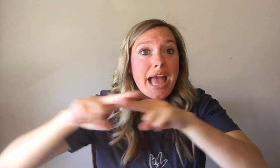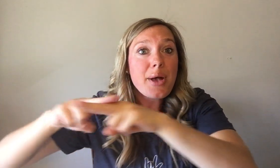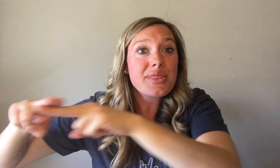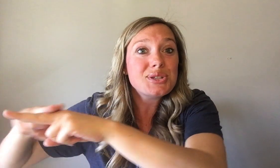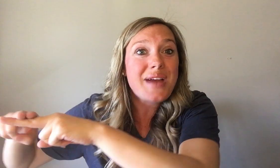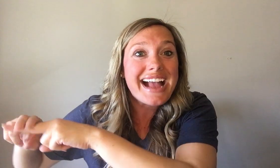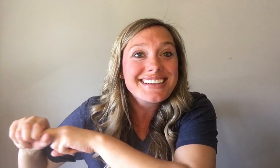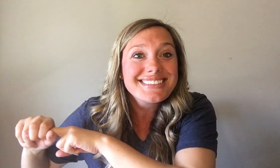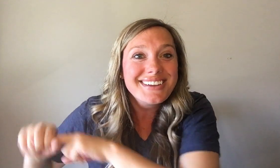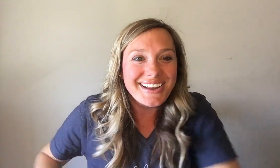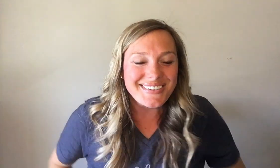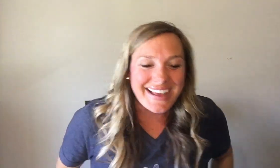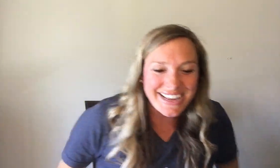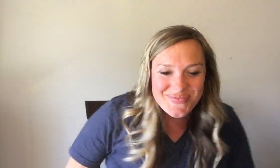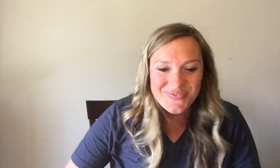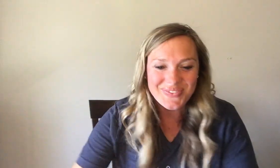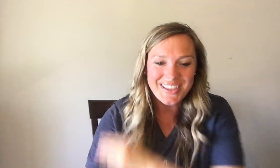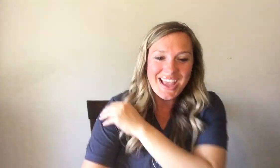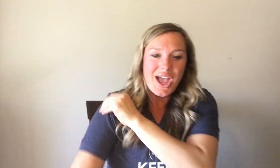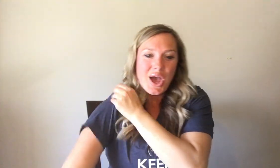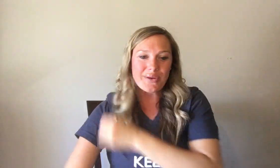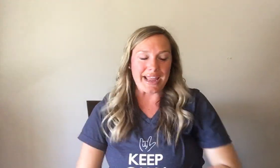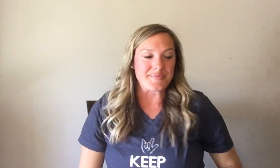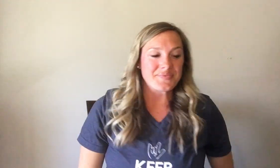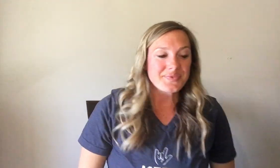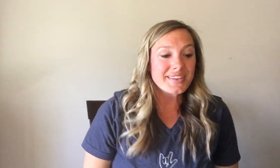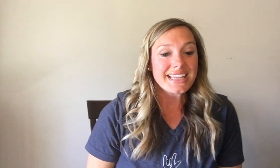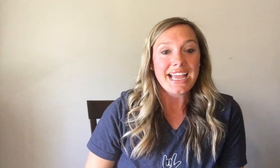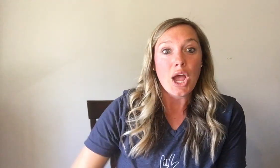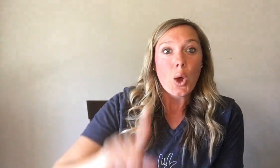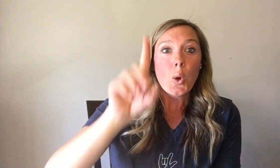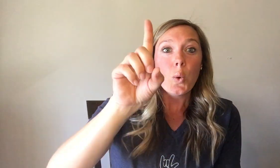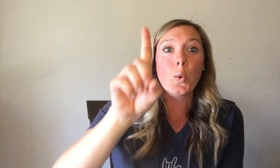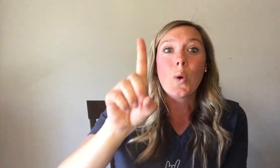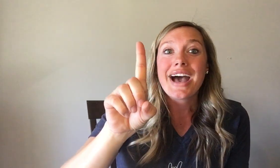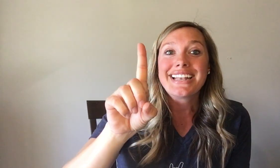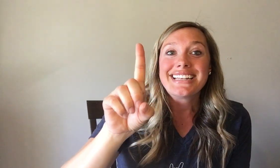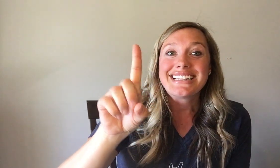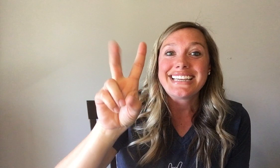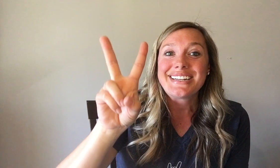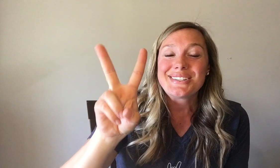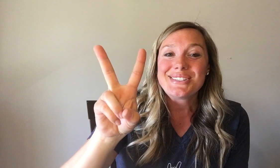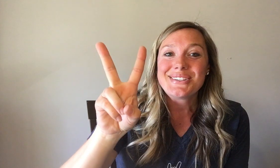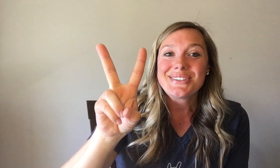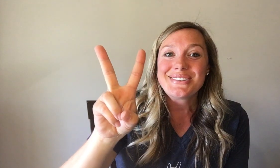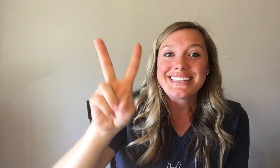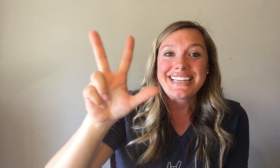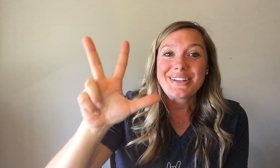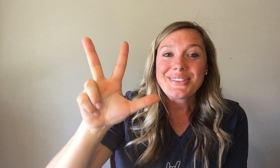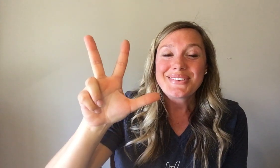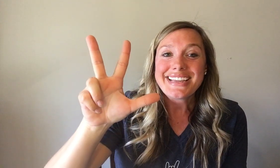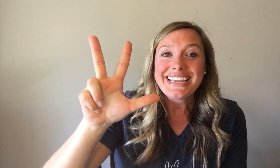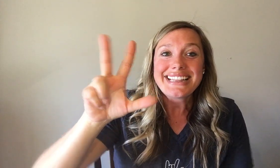down the tracks. Are you ready? Okay. One little, two little, three